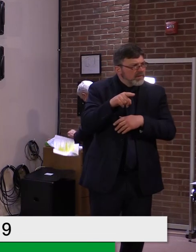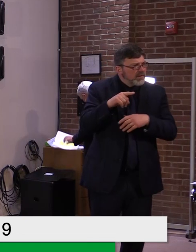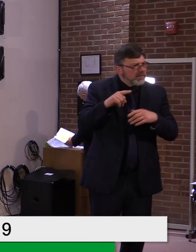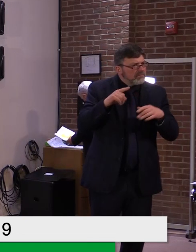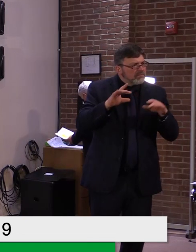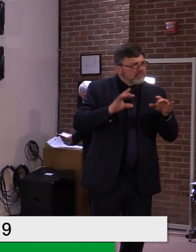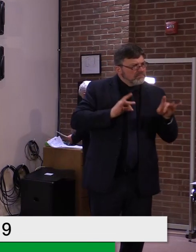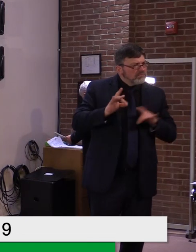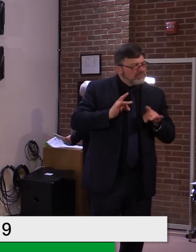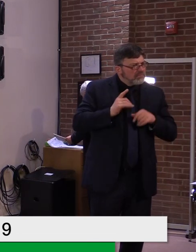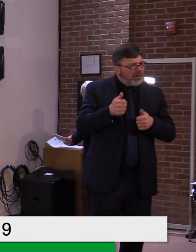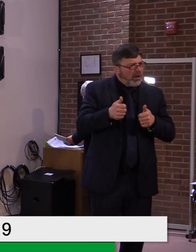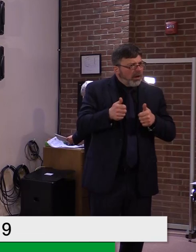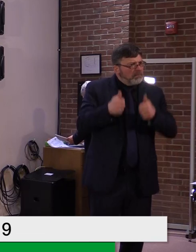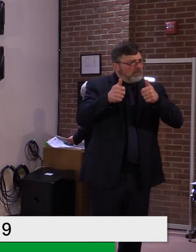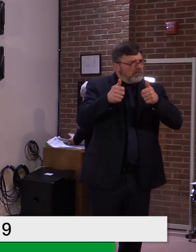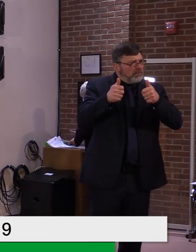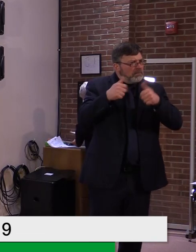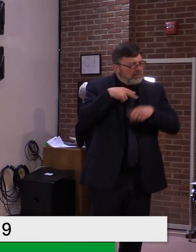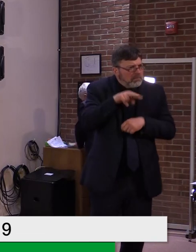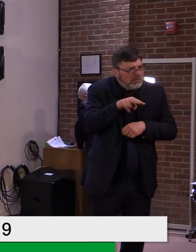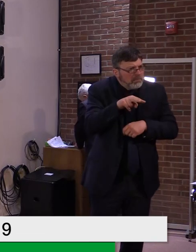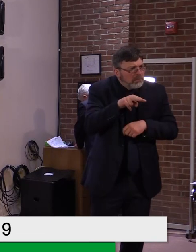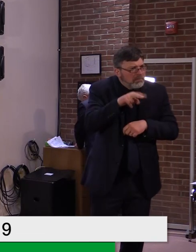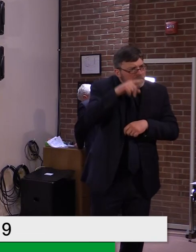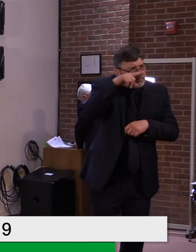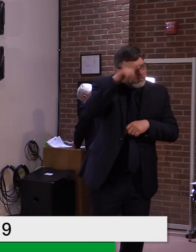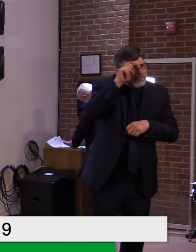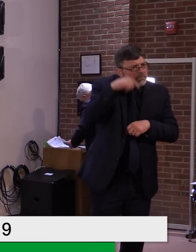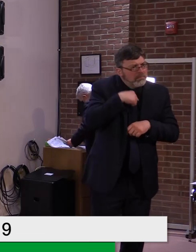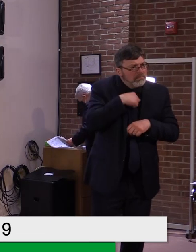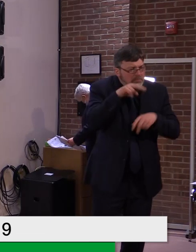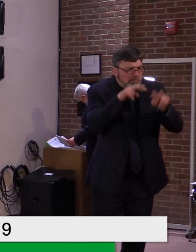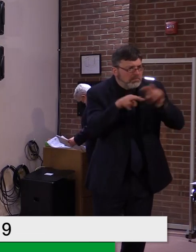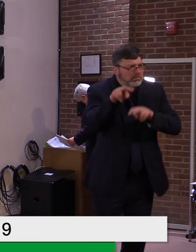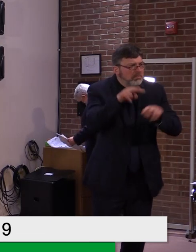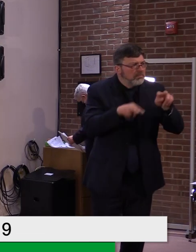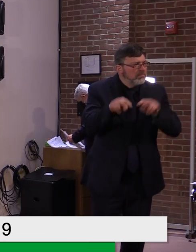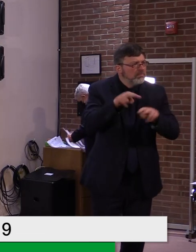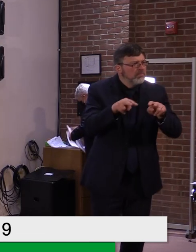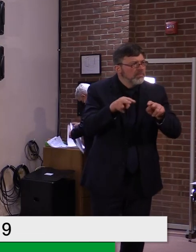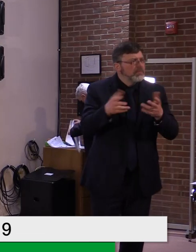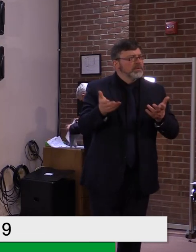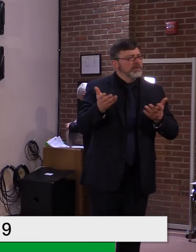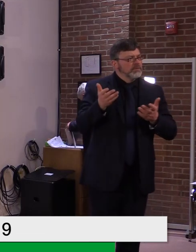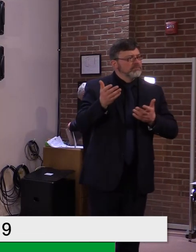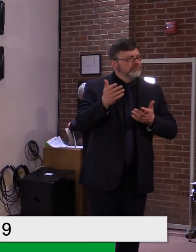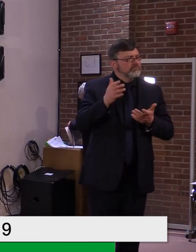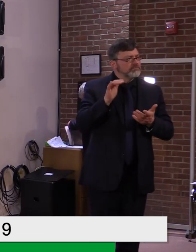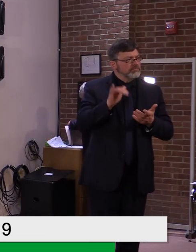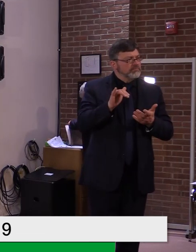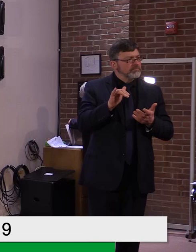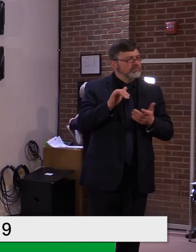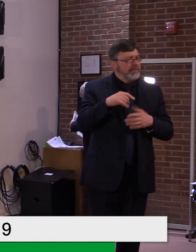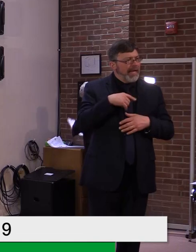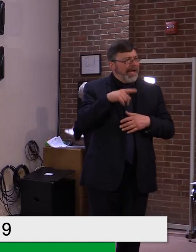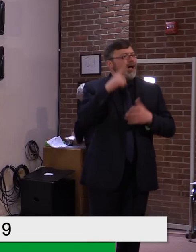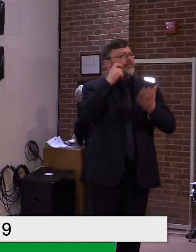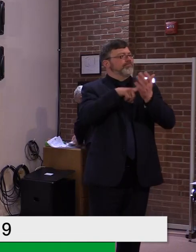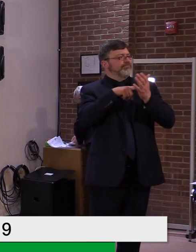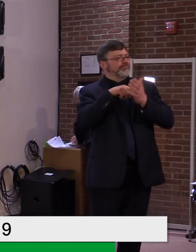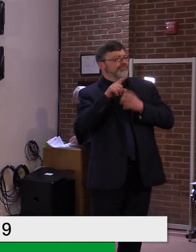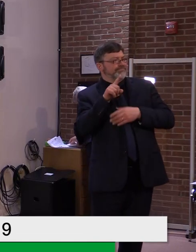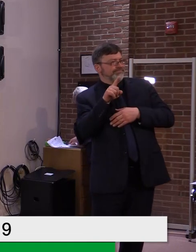I also note that a number of classes and even schools in the kingdom have had to shift to remote in the last few days. I'm just wondering if there's anything